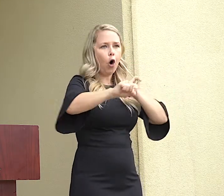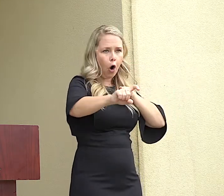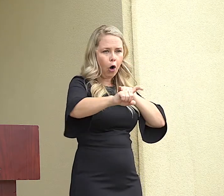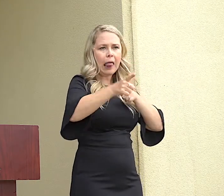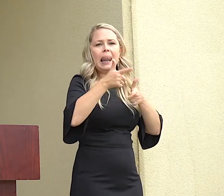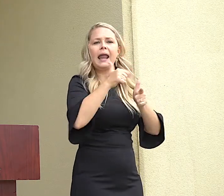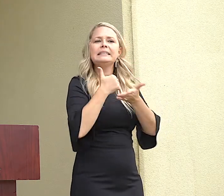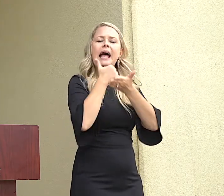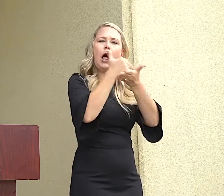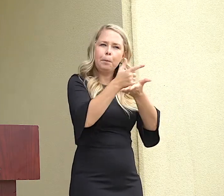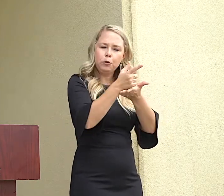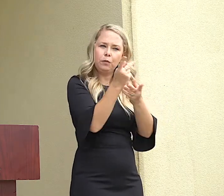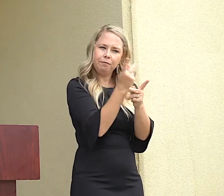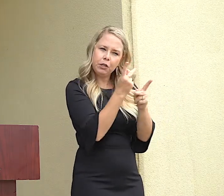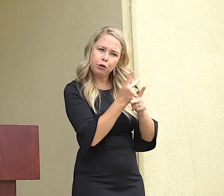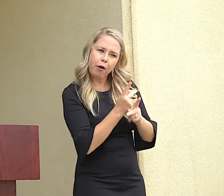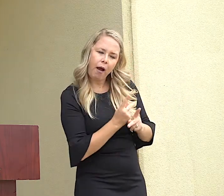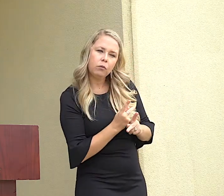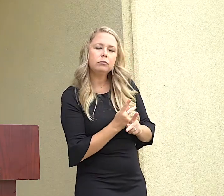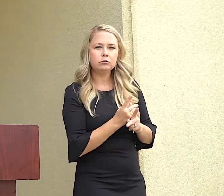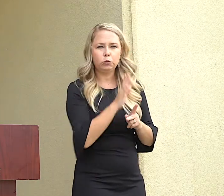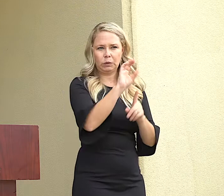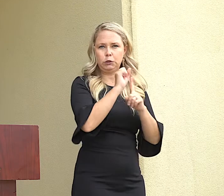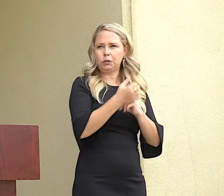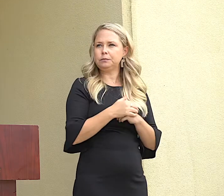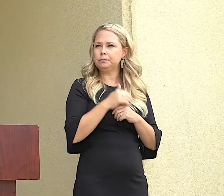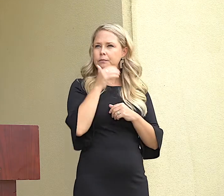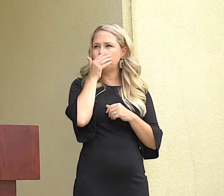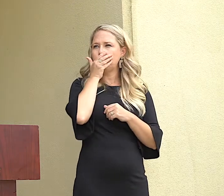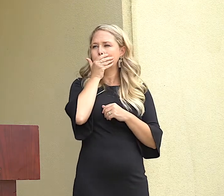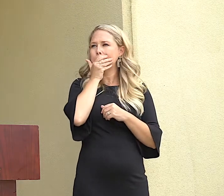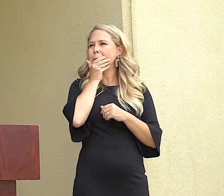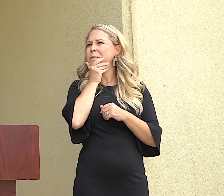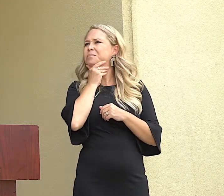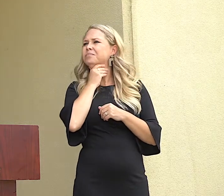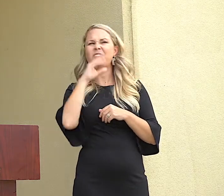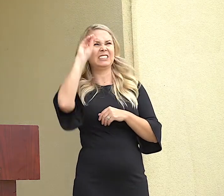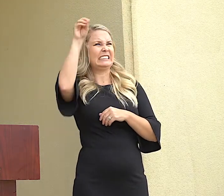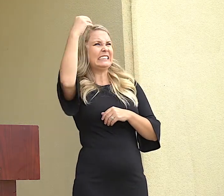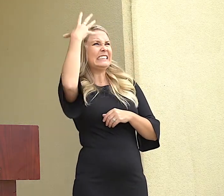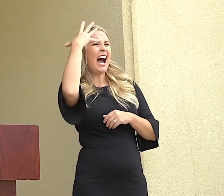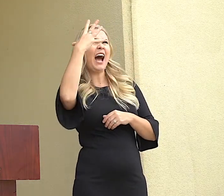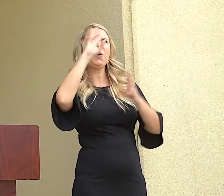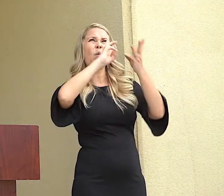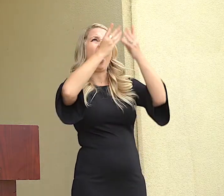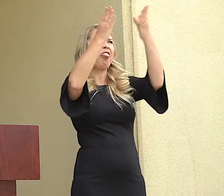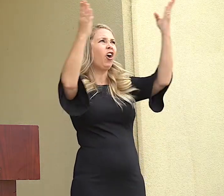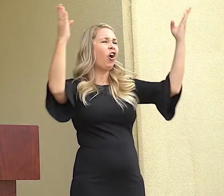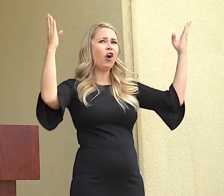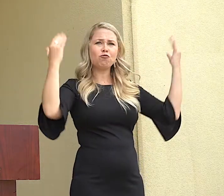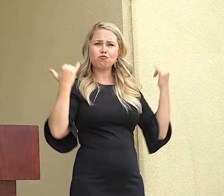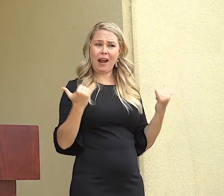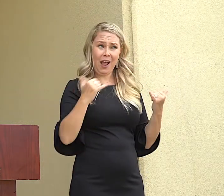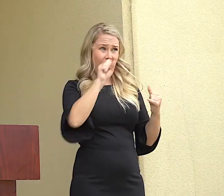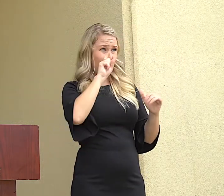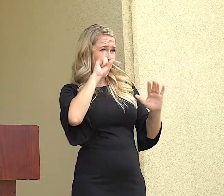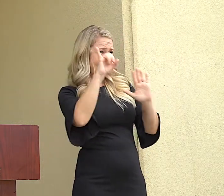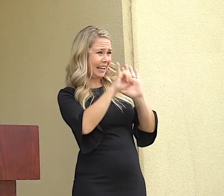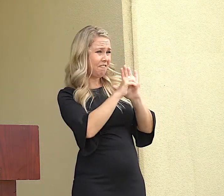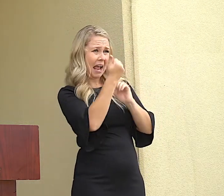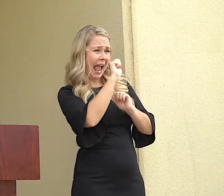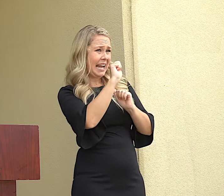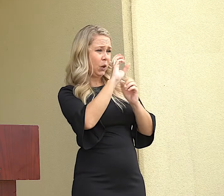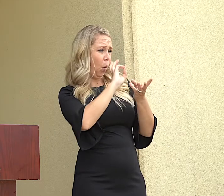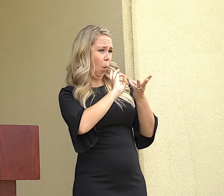Let us help you work through the situation. All right. Doctor, we're having a lot of hot, sunny weather, just like right now. Can you identify any